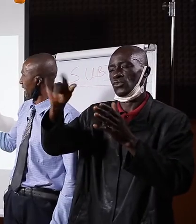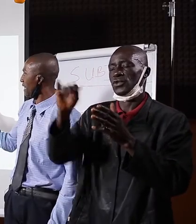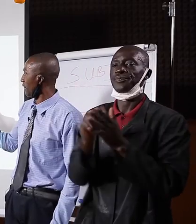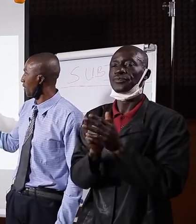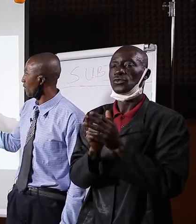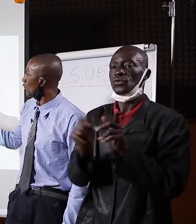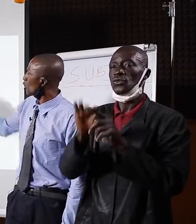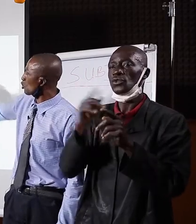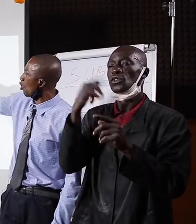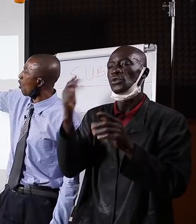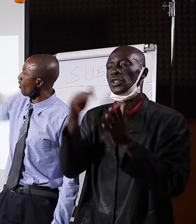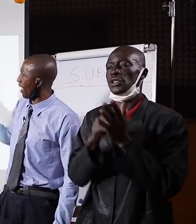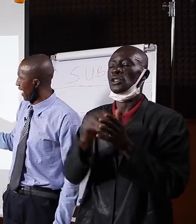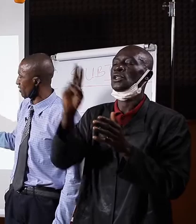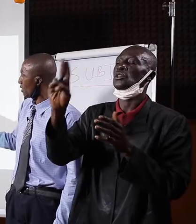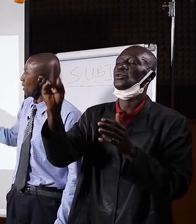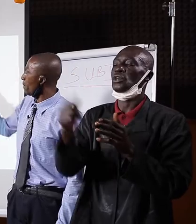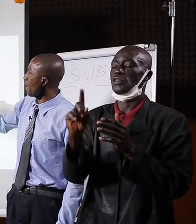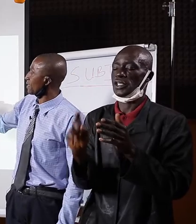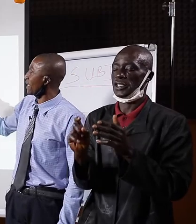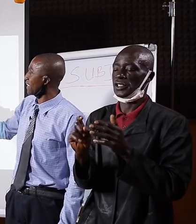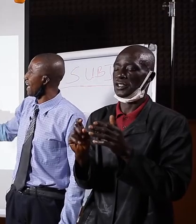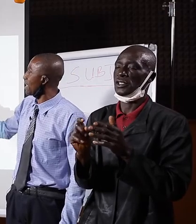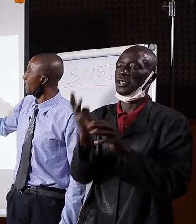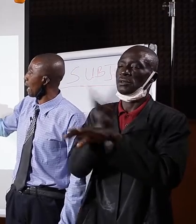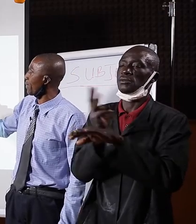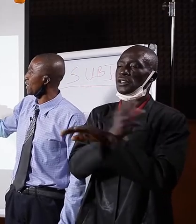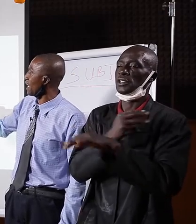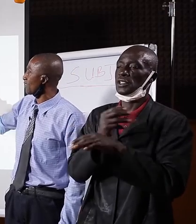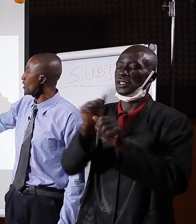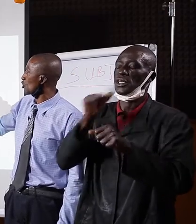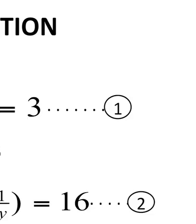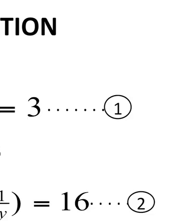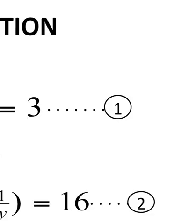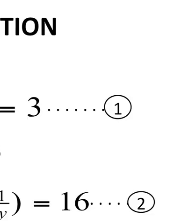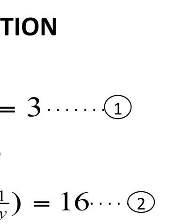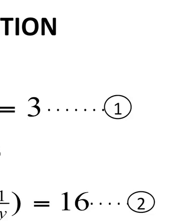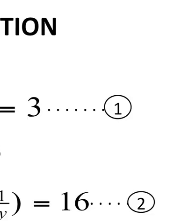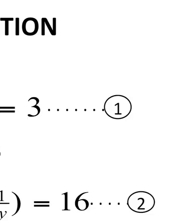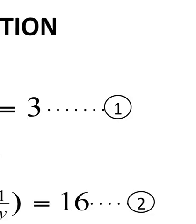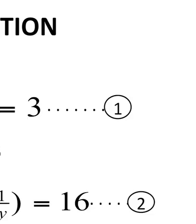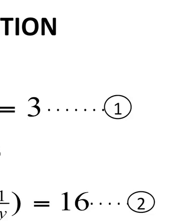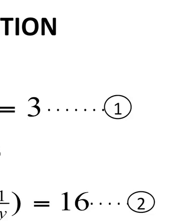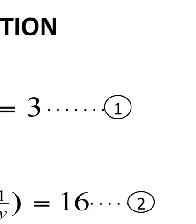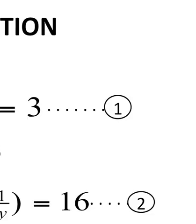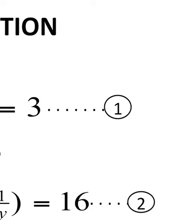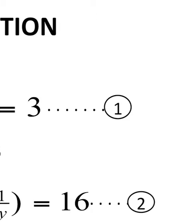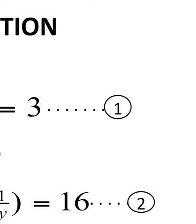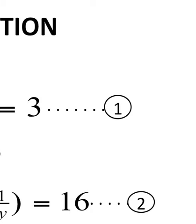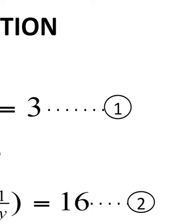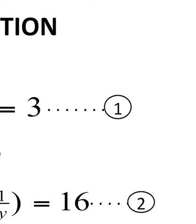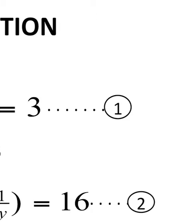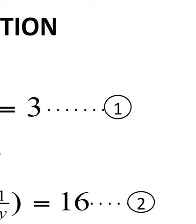So I take that again. 2 over x mathematically can be written as 2 times 1 over